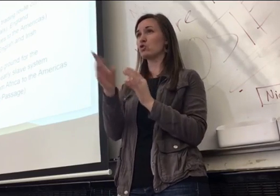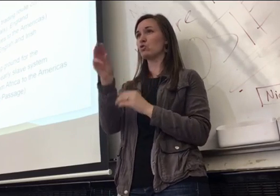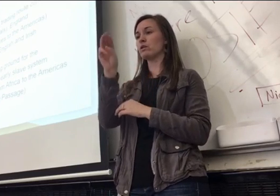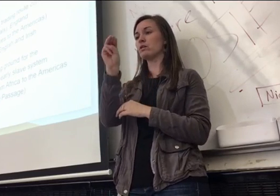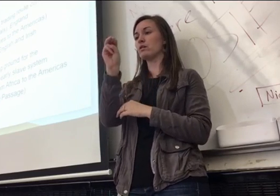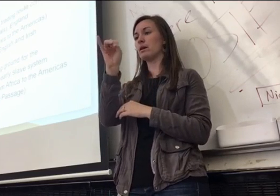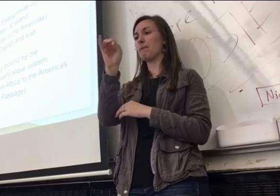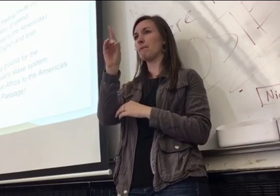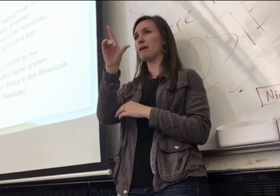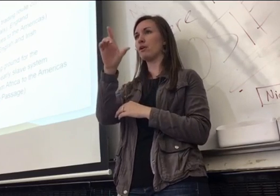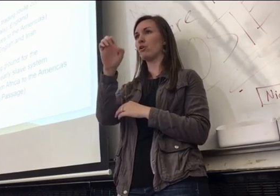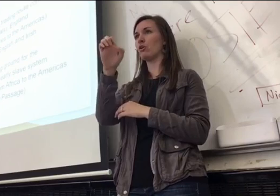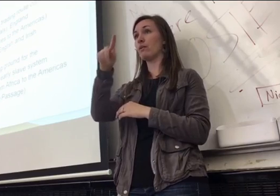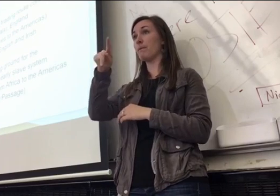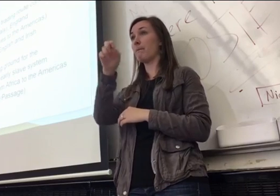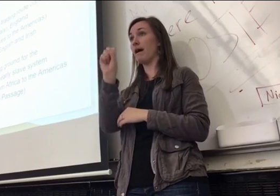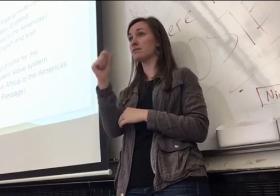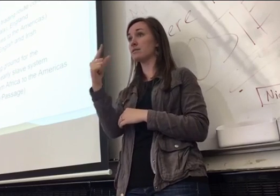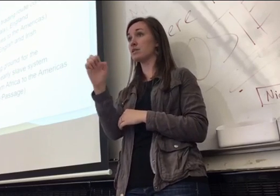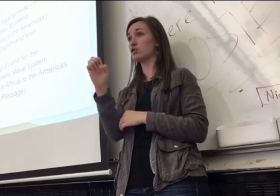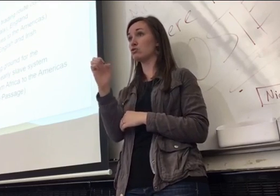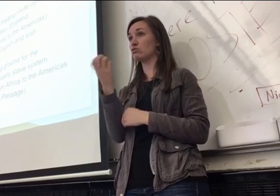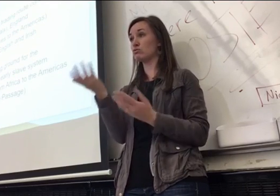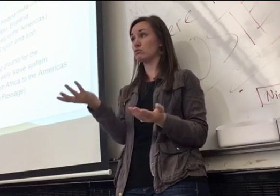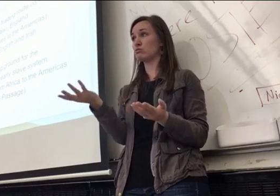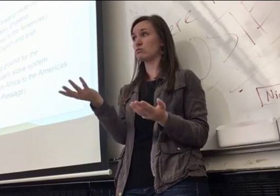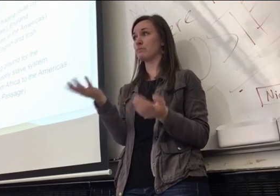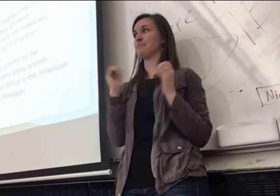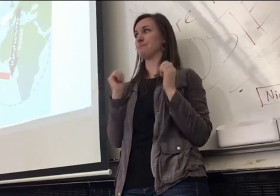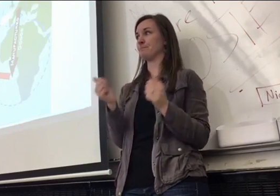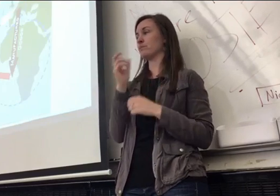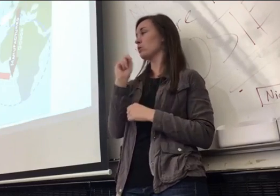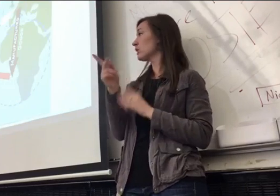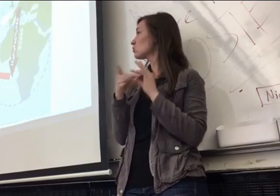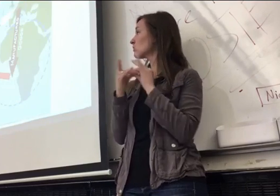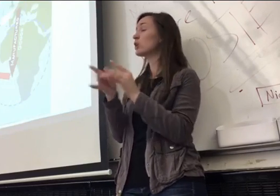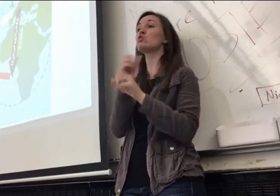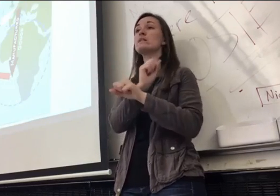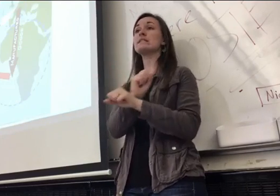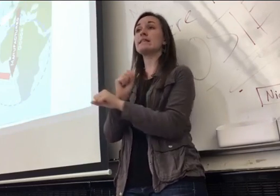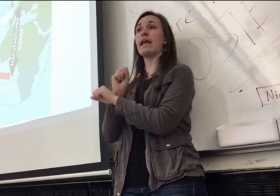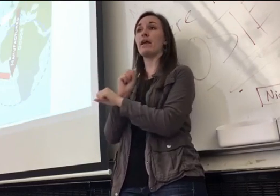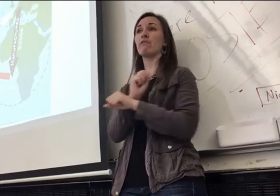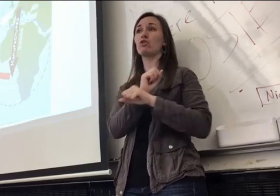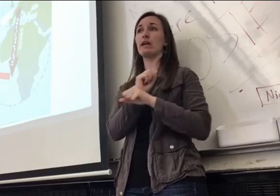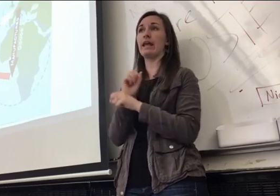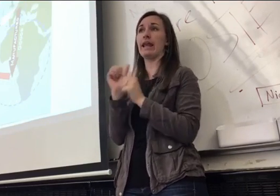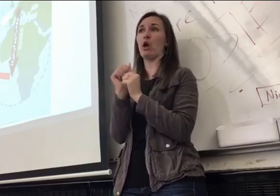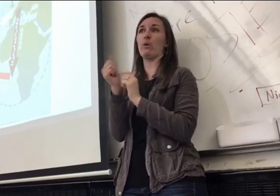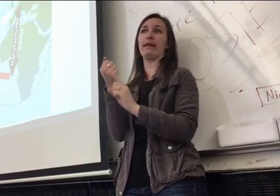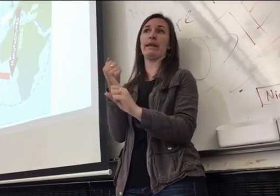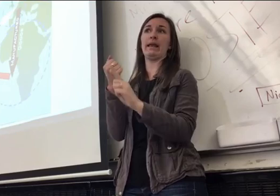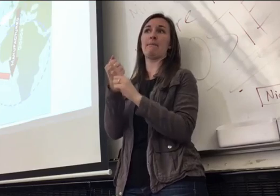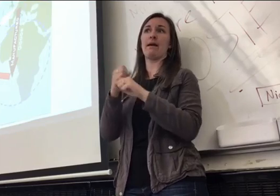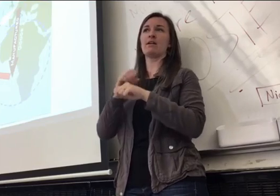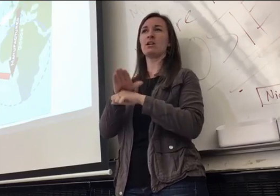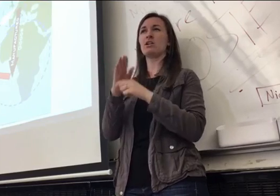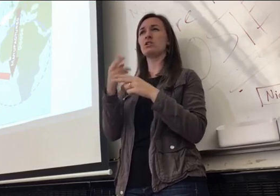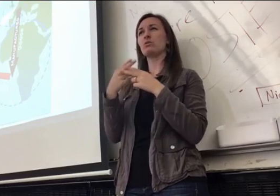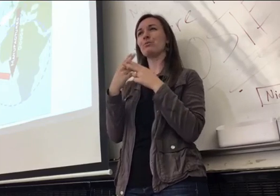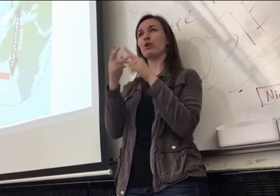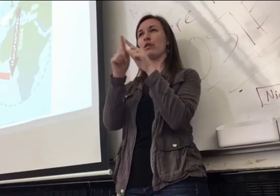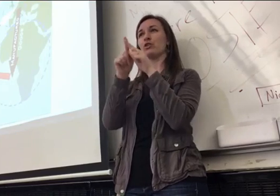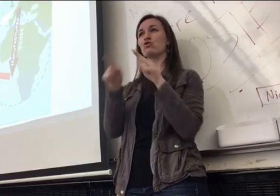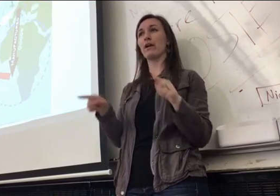Okay. So, in terms of slavery and its impact, right? We talked about this triangular trade. This